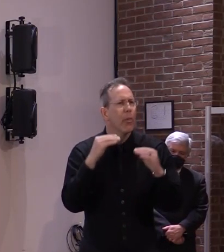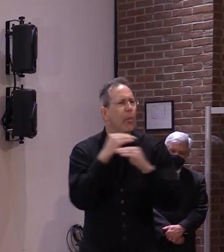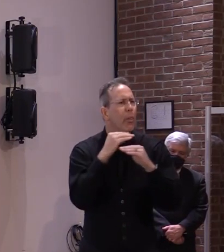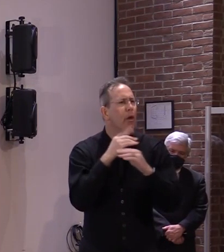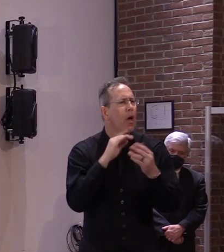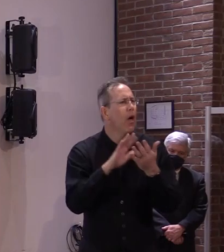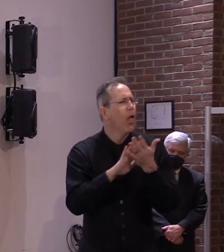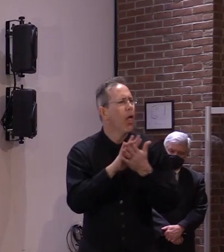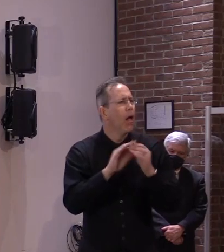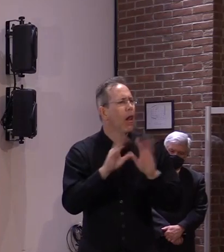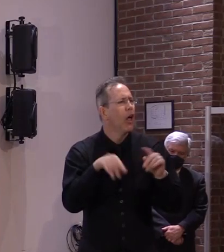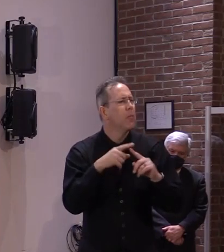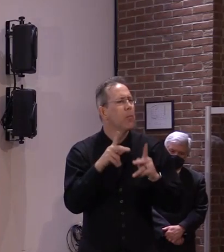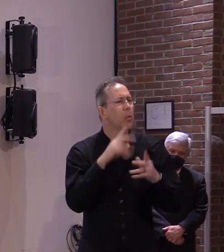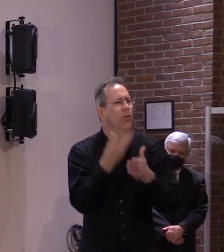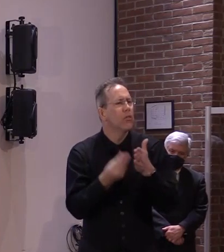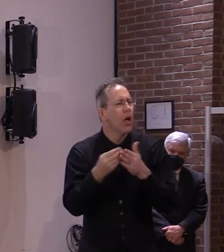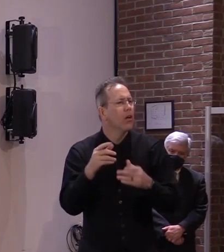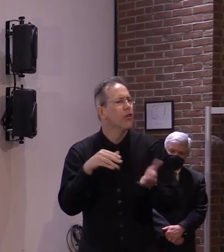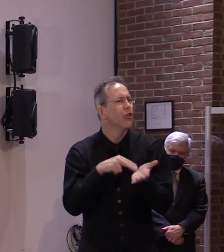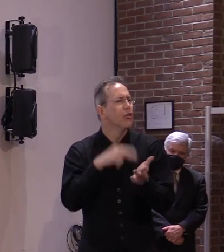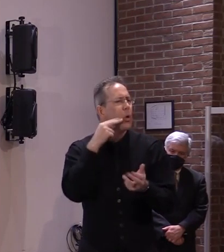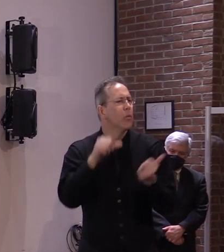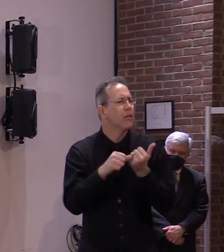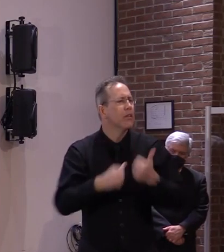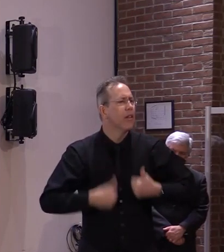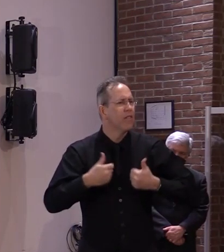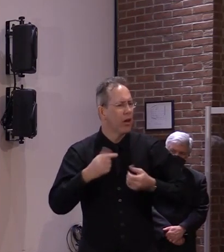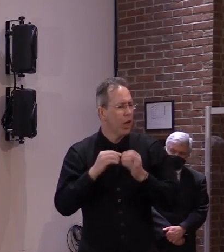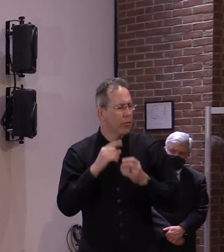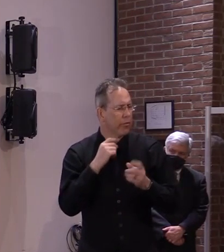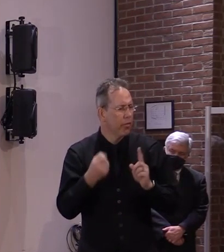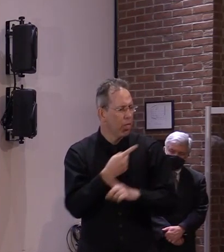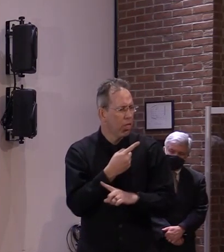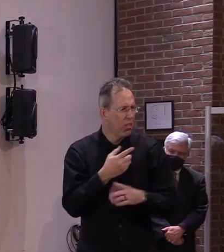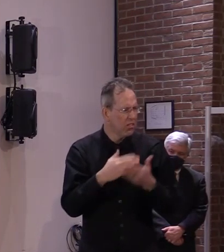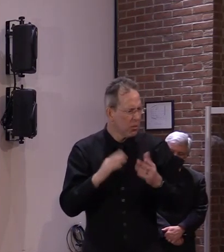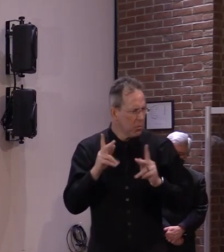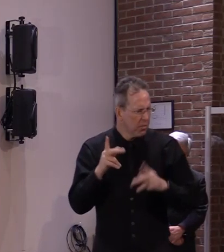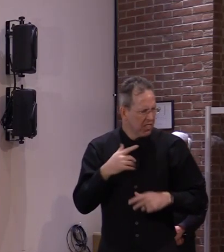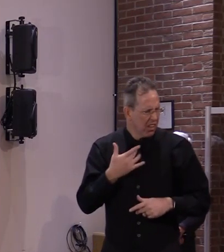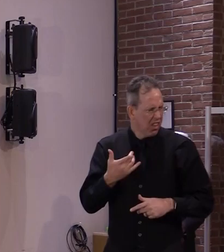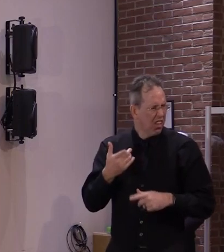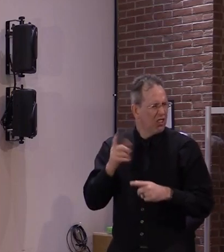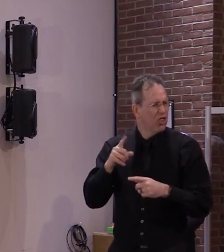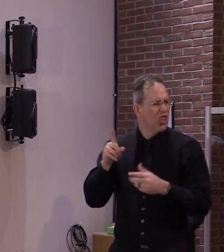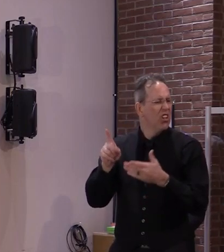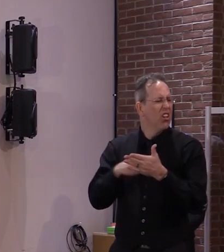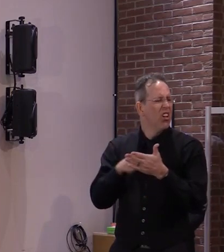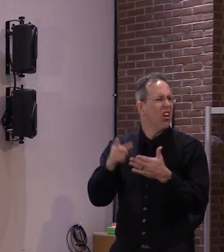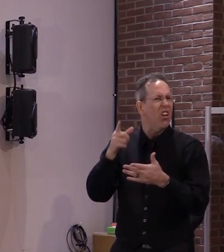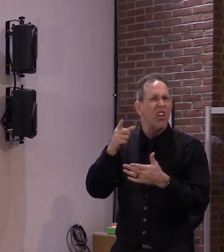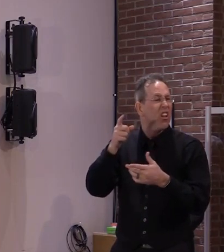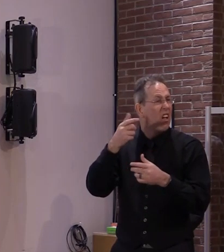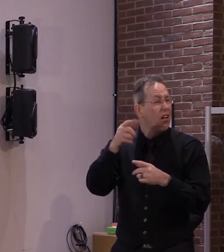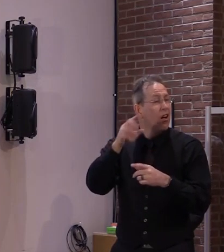revoked, canceling his book tour, and impeaching him. Wondering your thoughts on that. And how do Vermonters